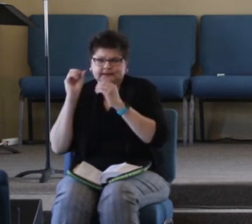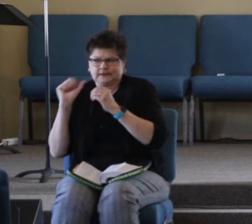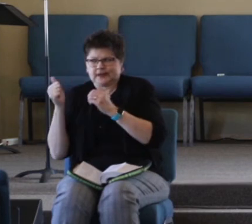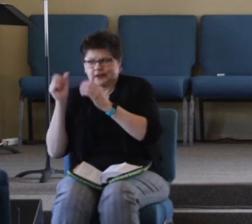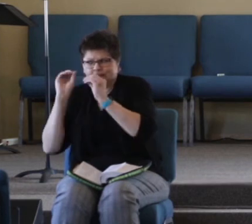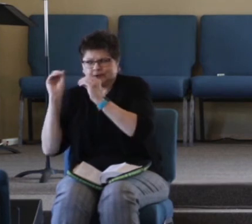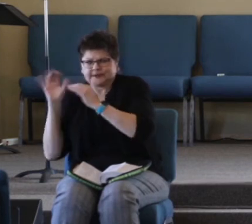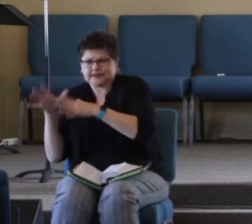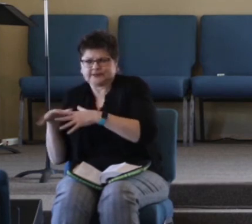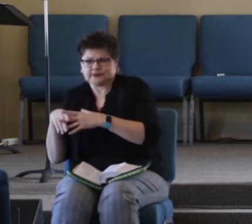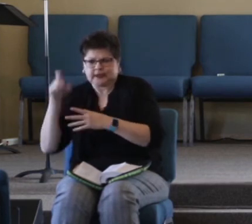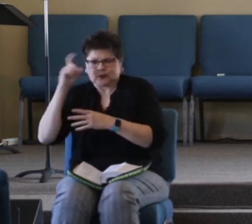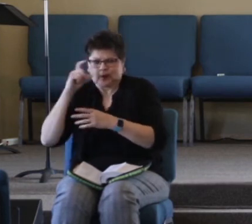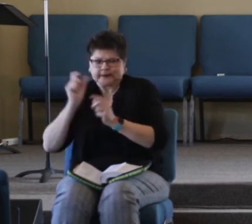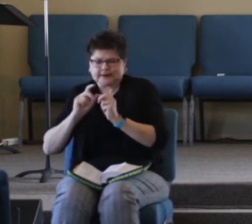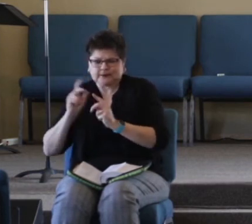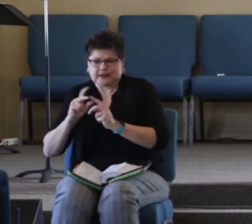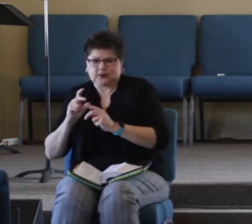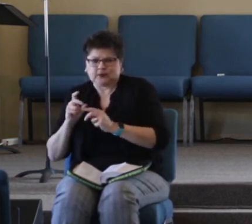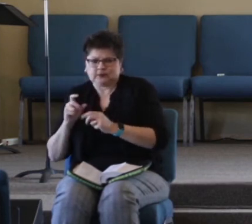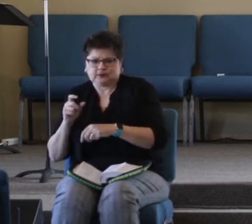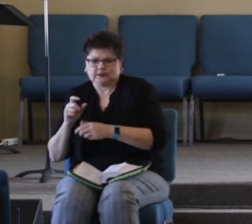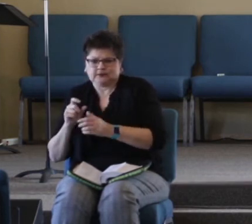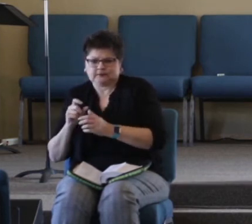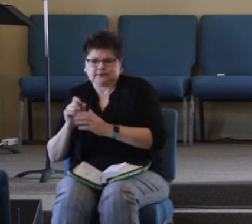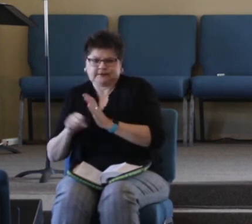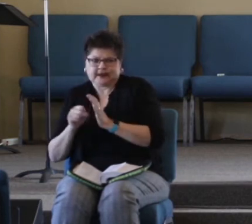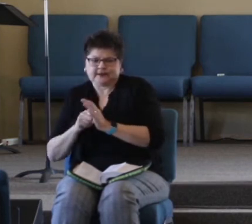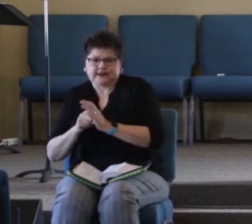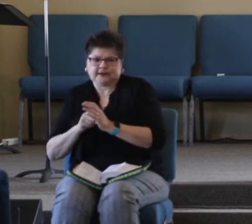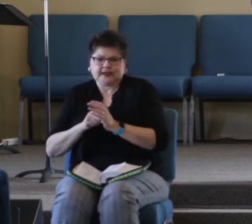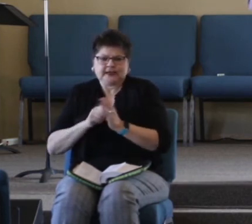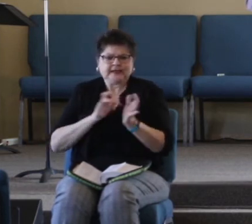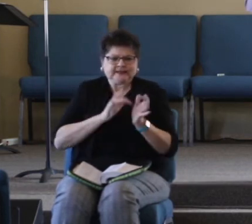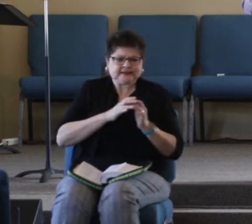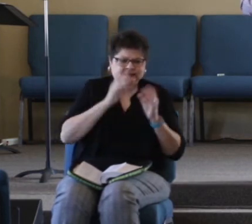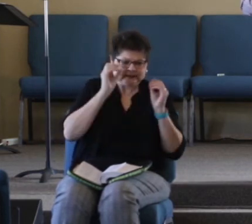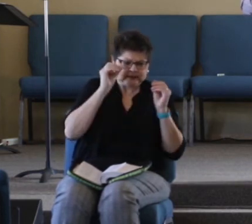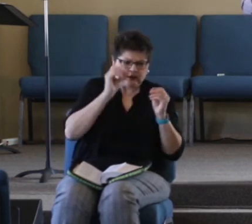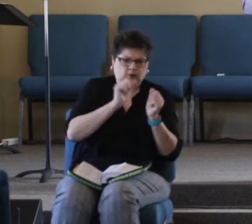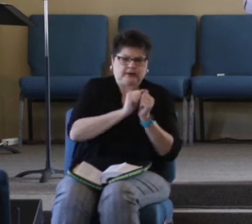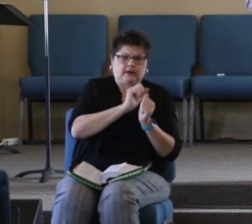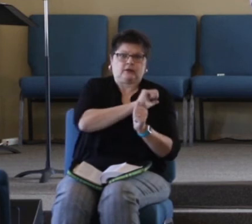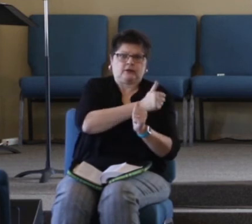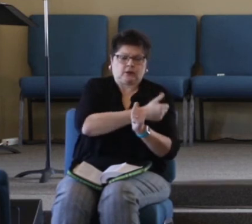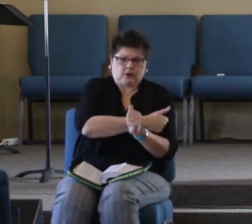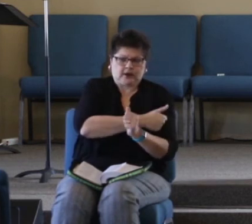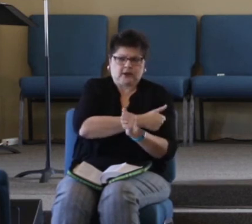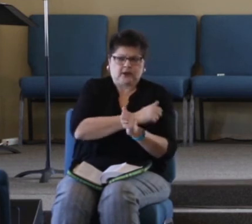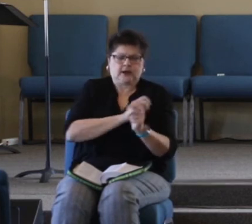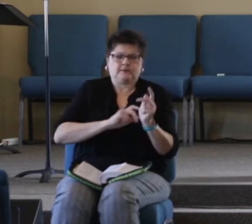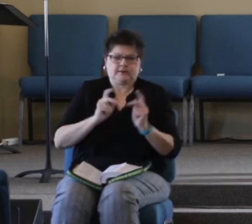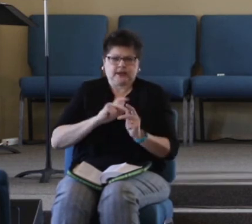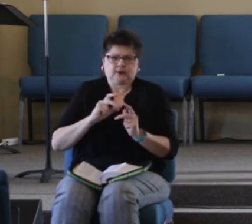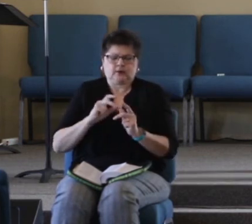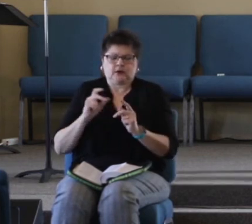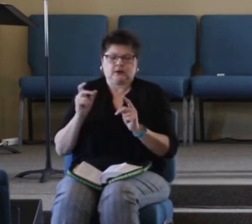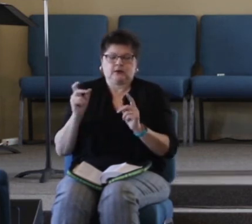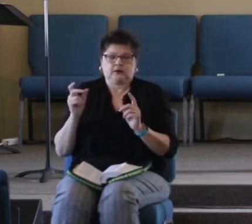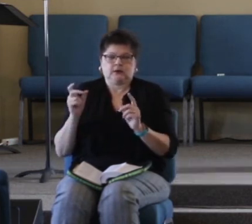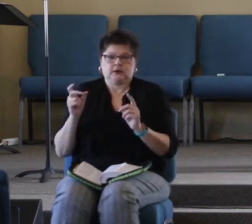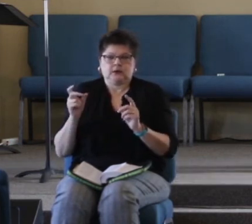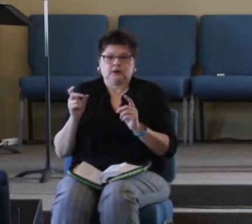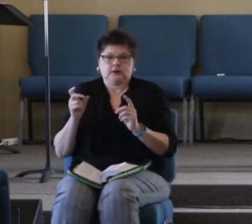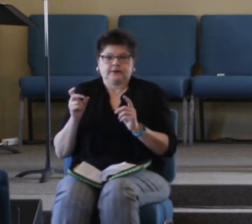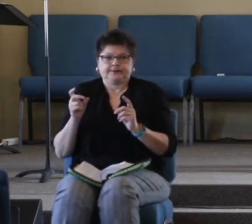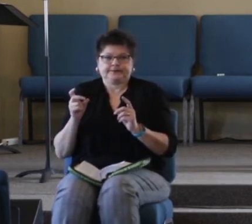not as the wisest people of the time. Jesus taught with authority. And people were drawn to him because he